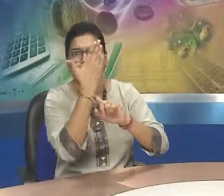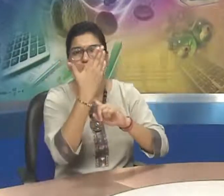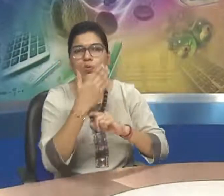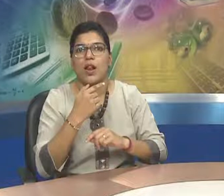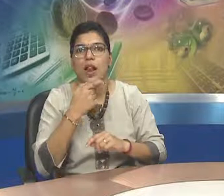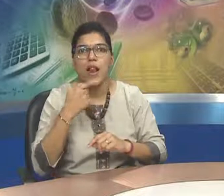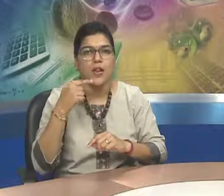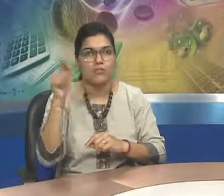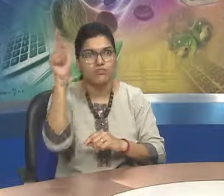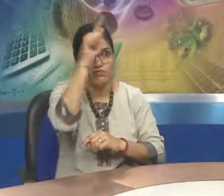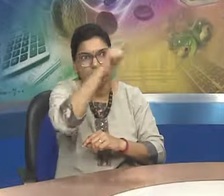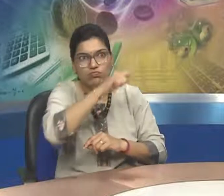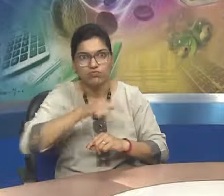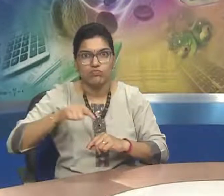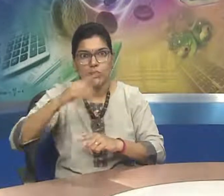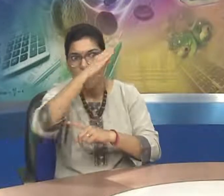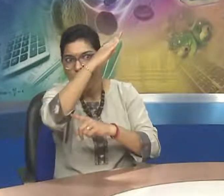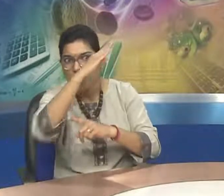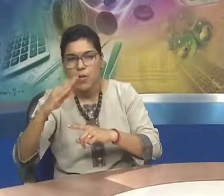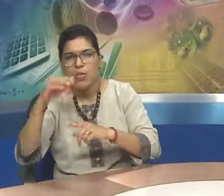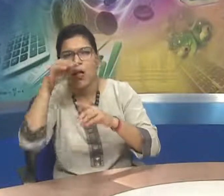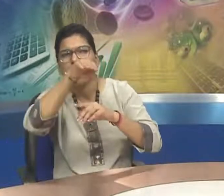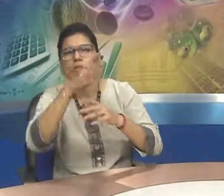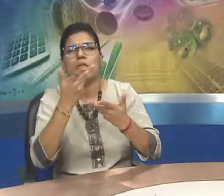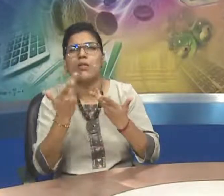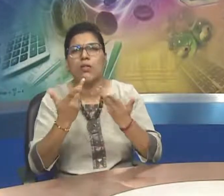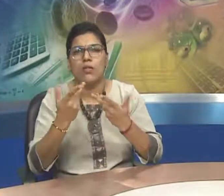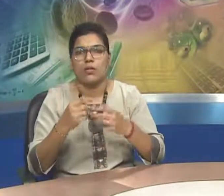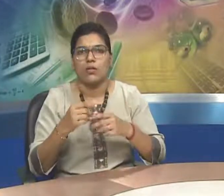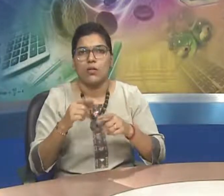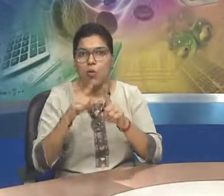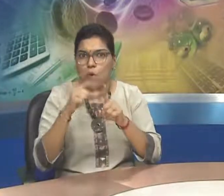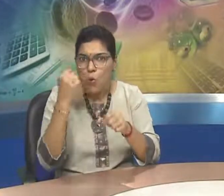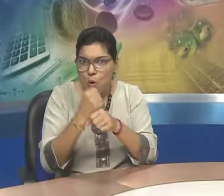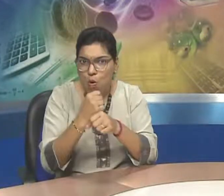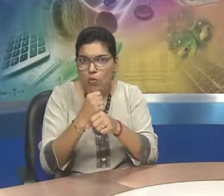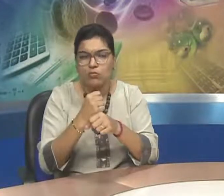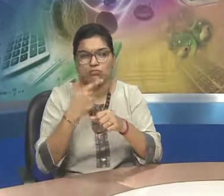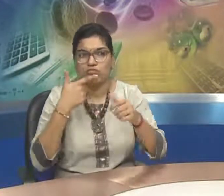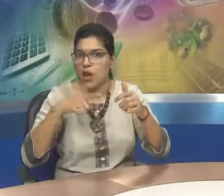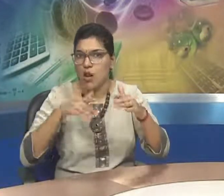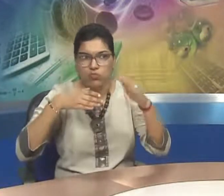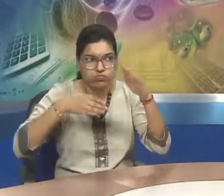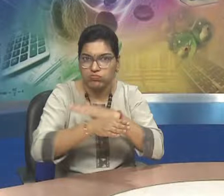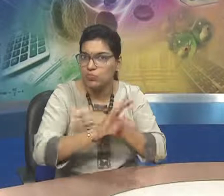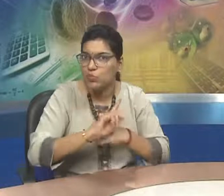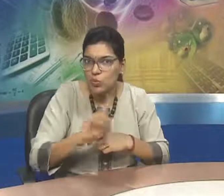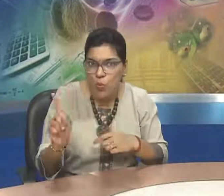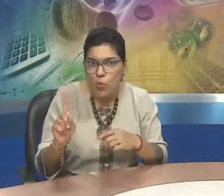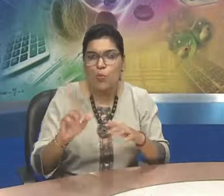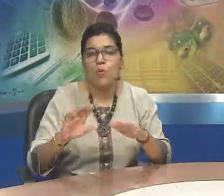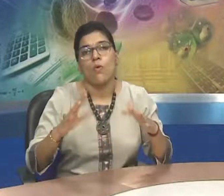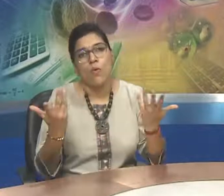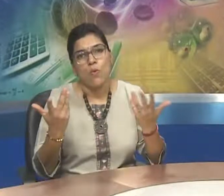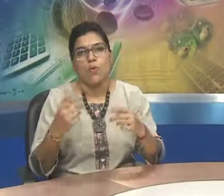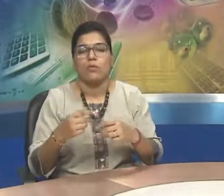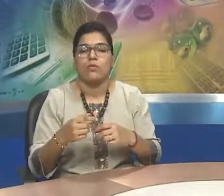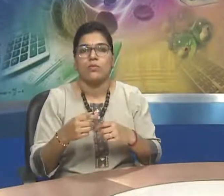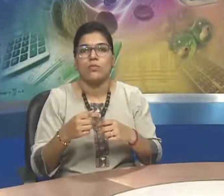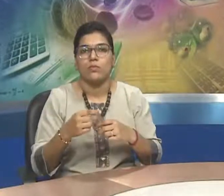You must have experienced at various places this red sign, like you are not allowed to do